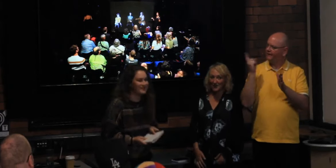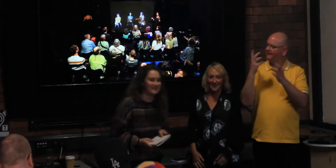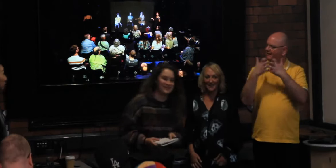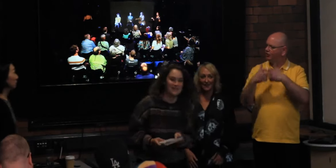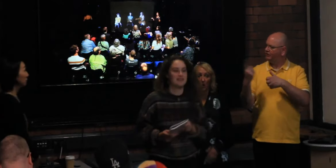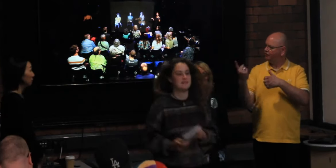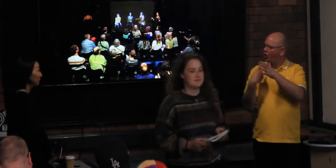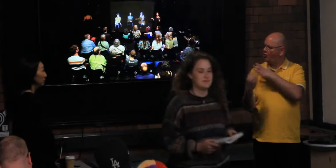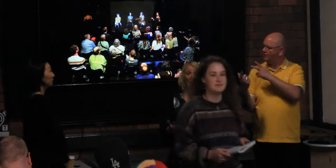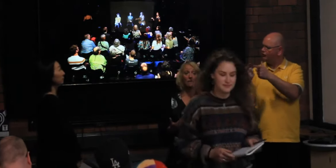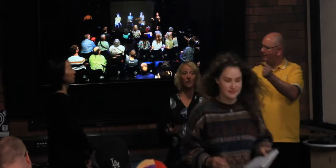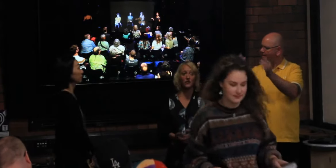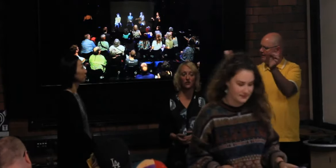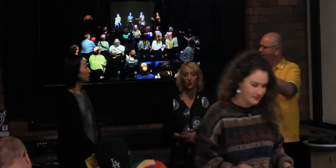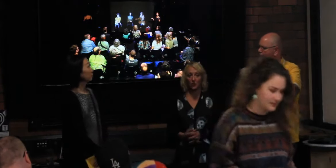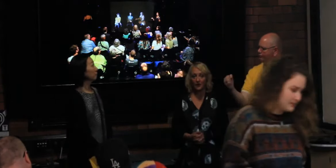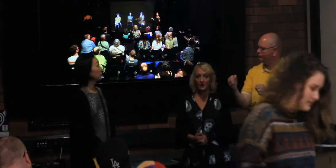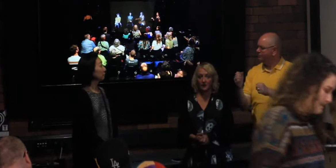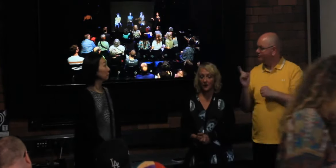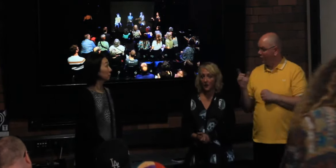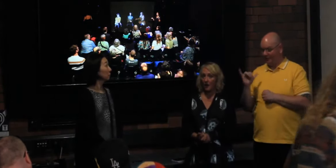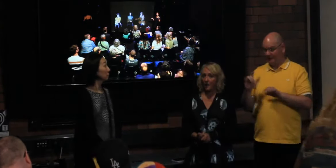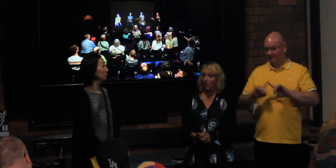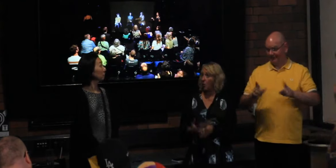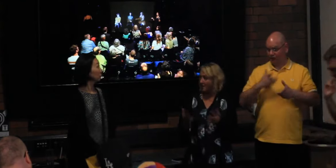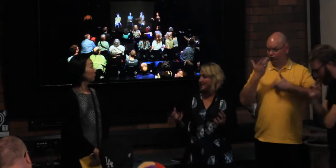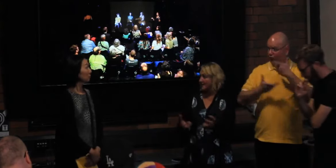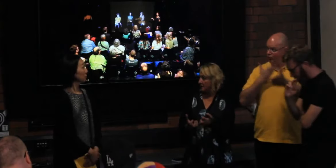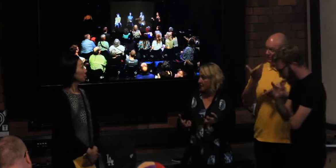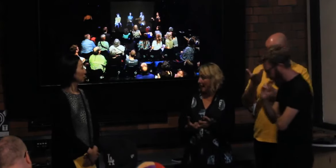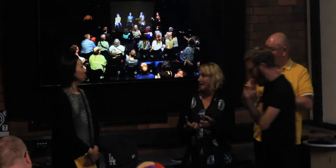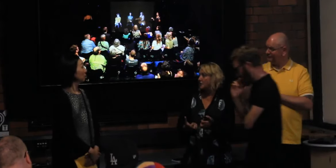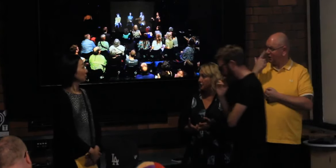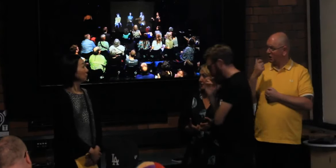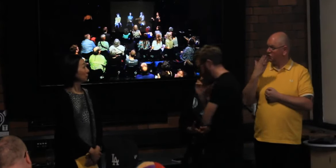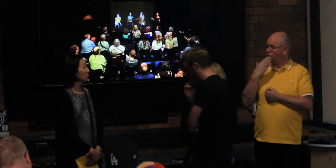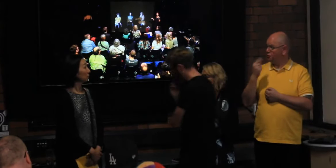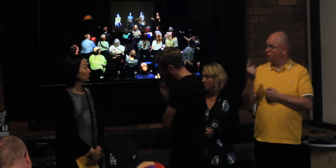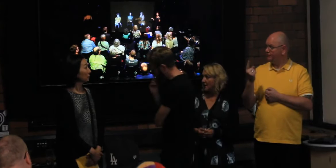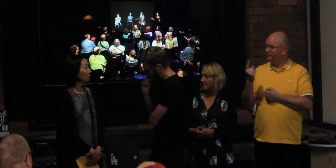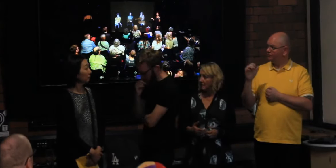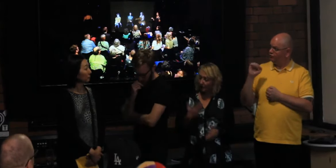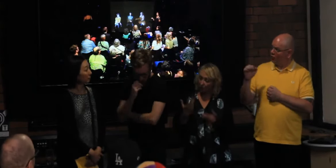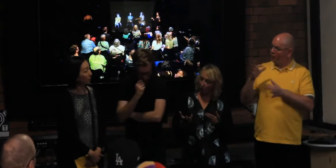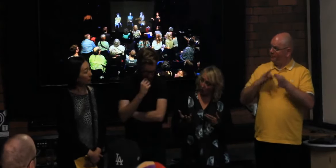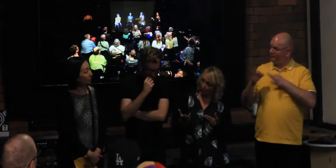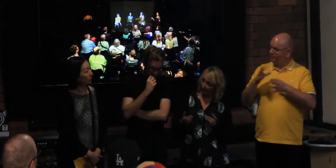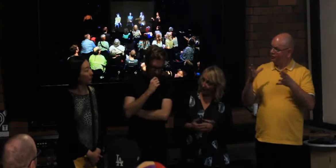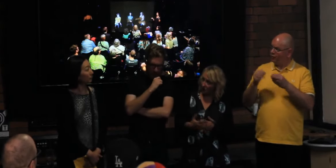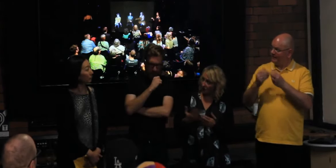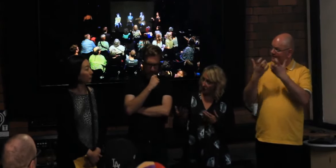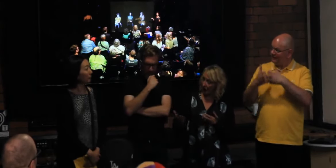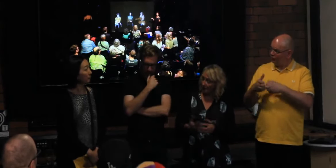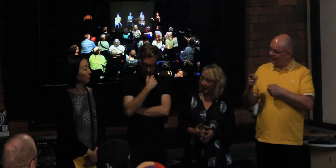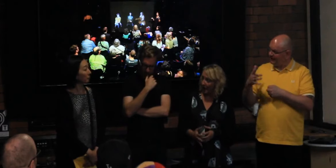Great question. So the telling of other stories with this blend of technology. Have you thought about